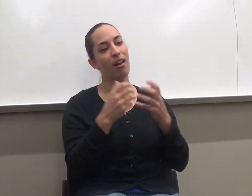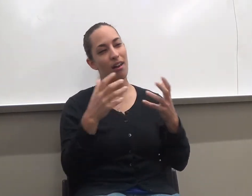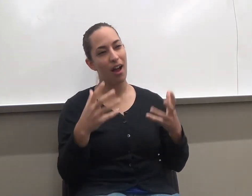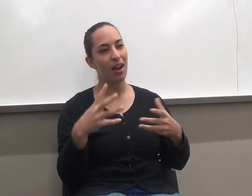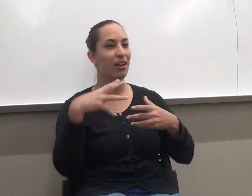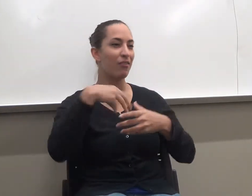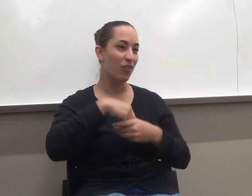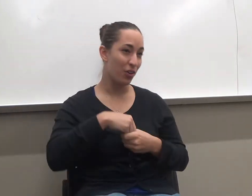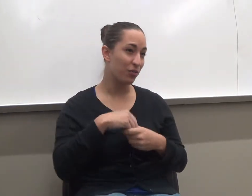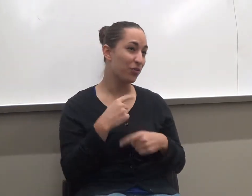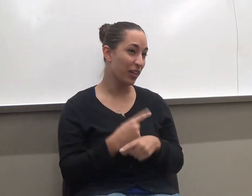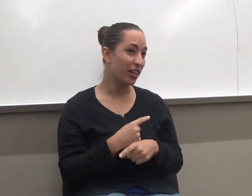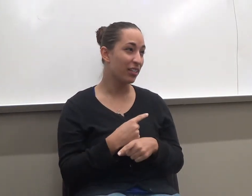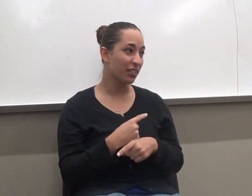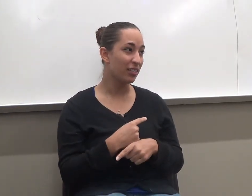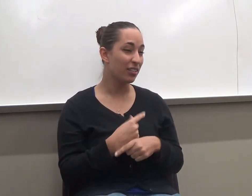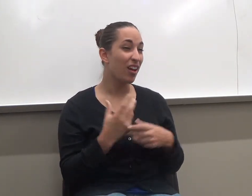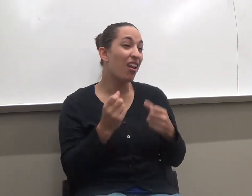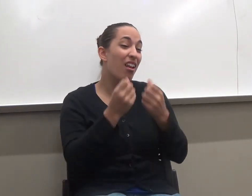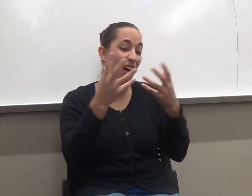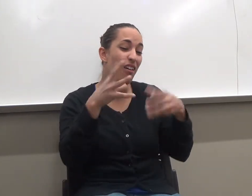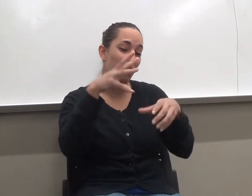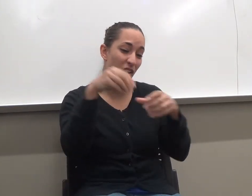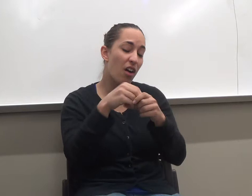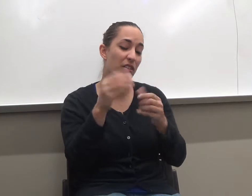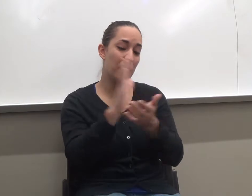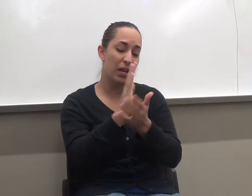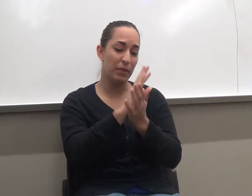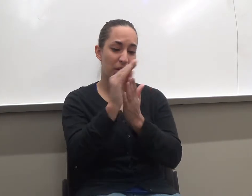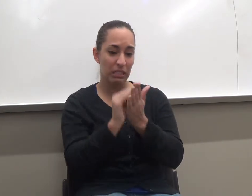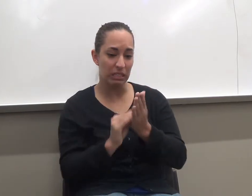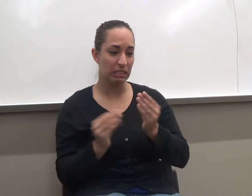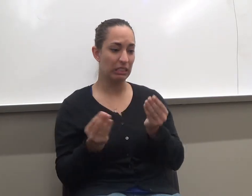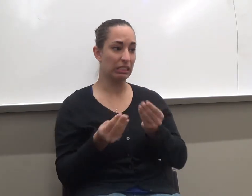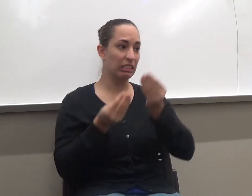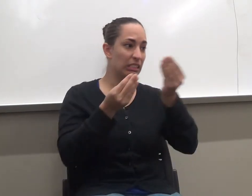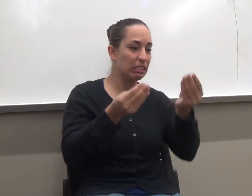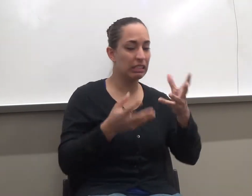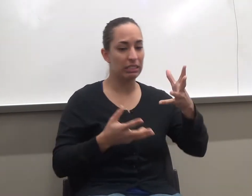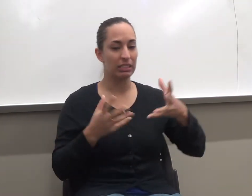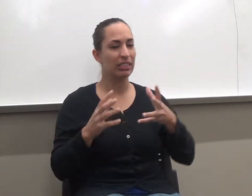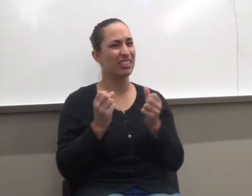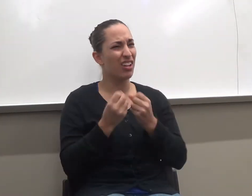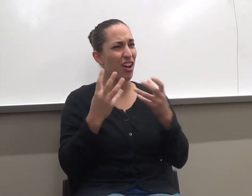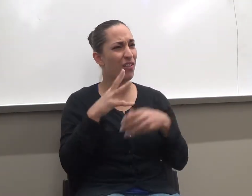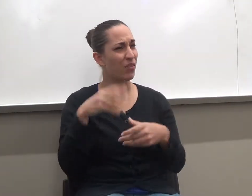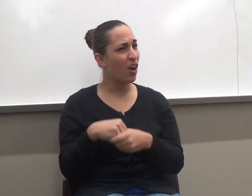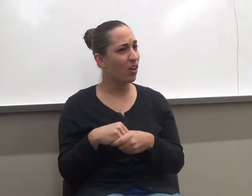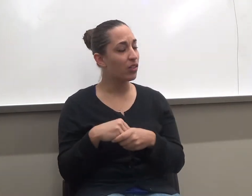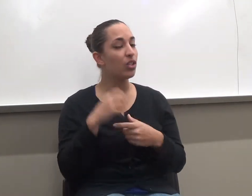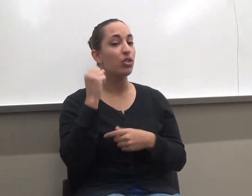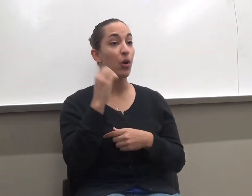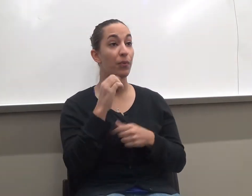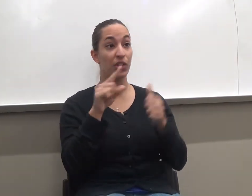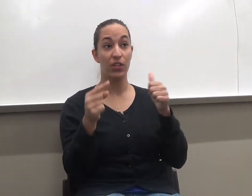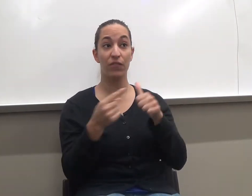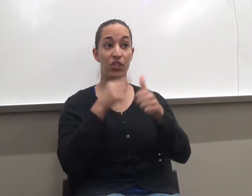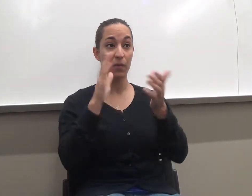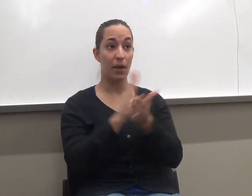involved to turning in papers in any English class. So this first paper, I just want you to know, I know you all did